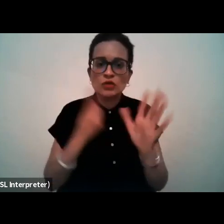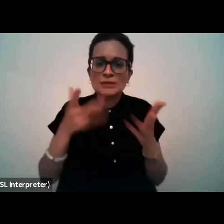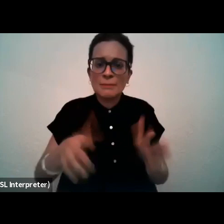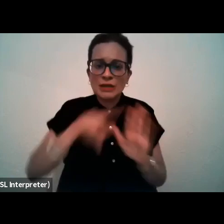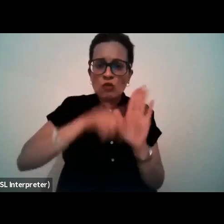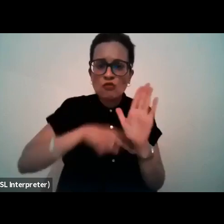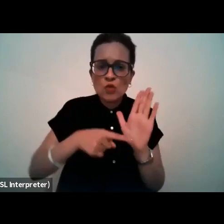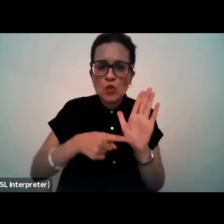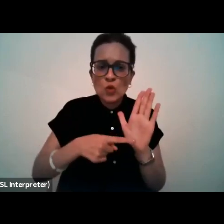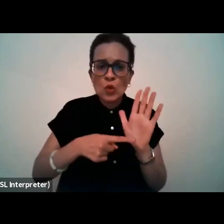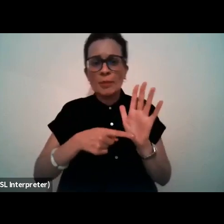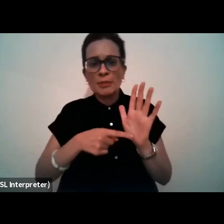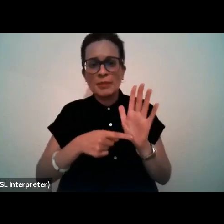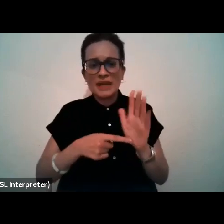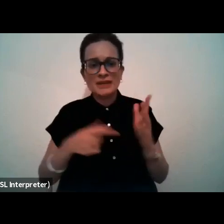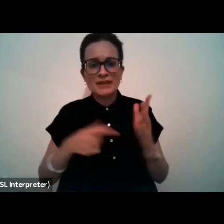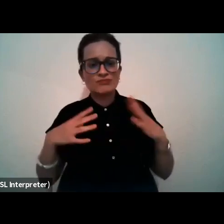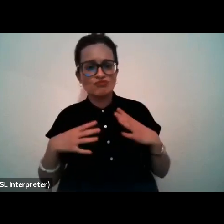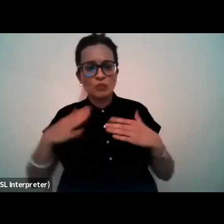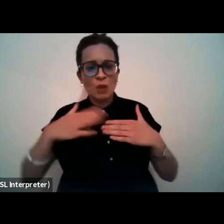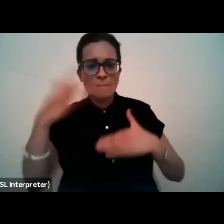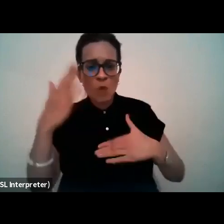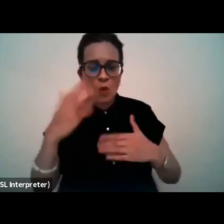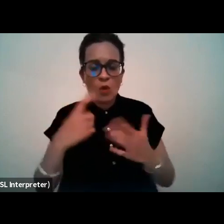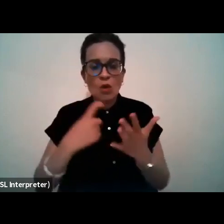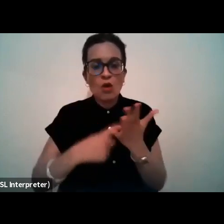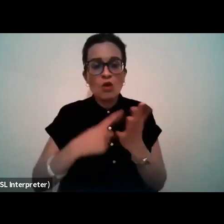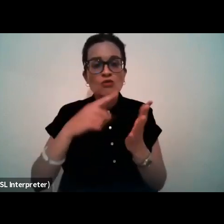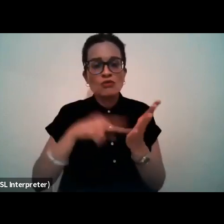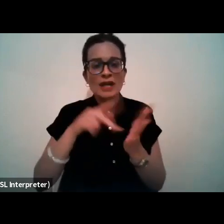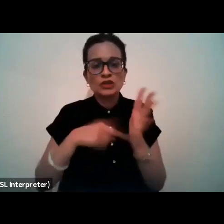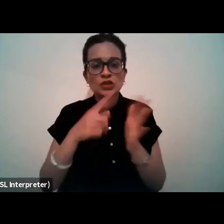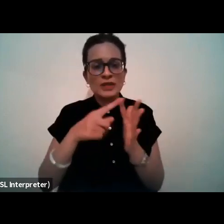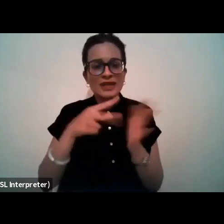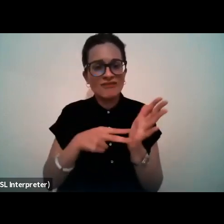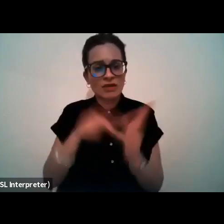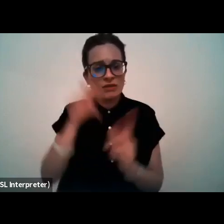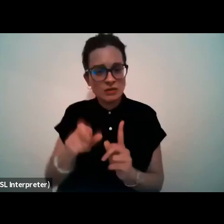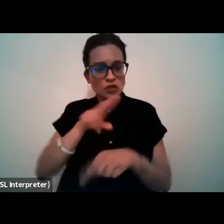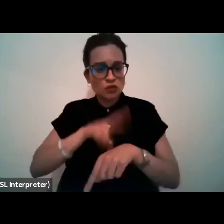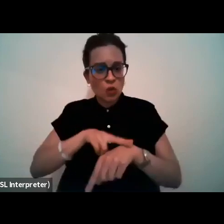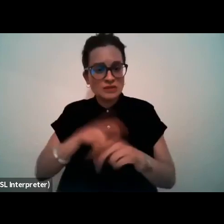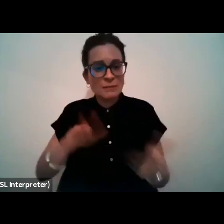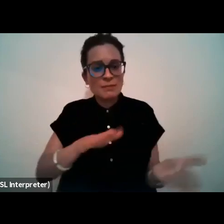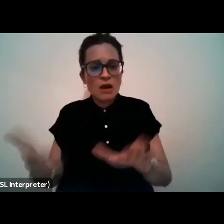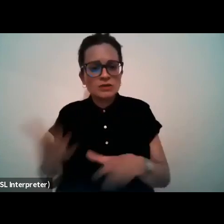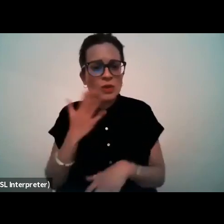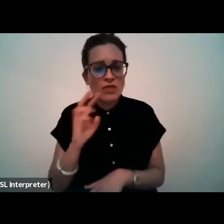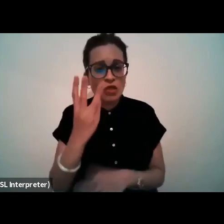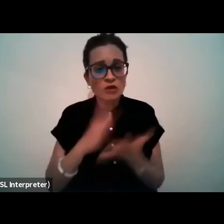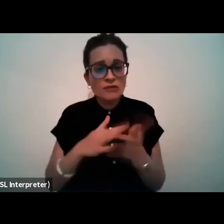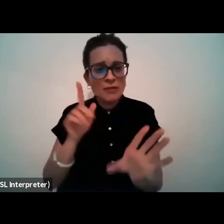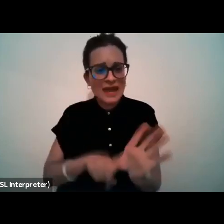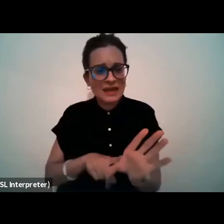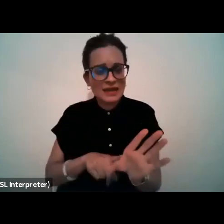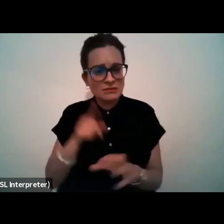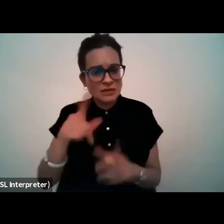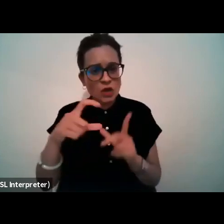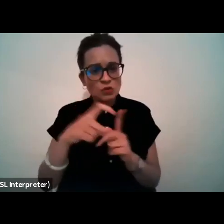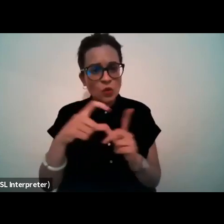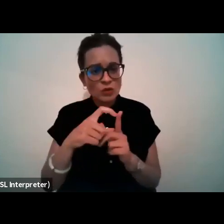bus driver Greaseman Ranjit Chandrapala died of COVID-19 on the 3rd of May. His daughter